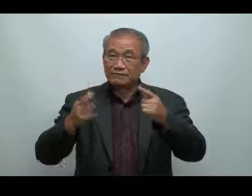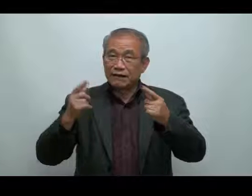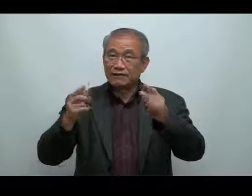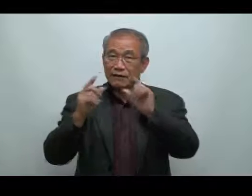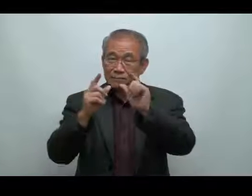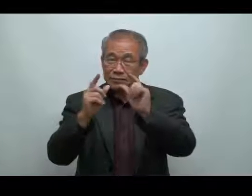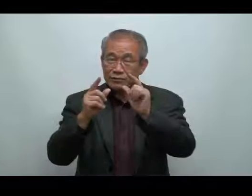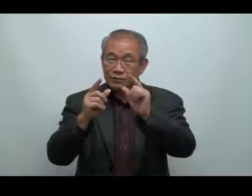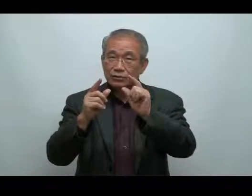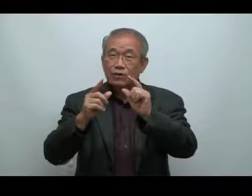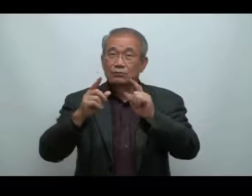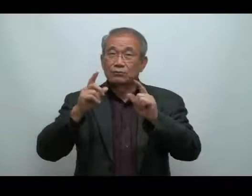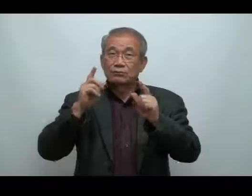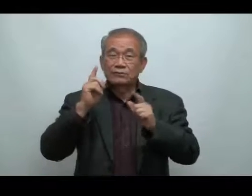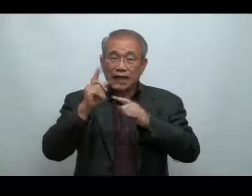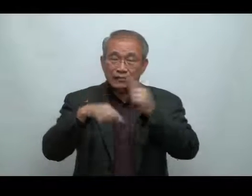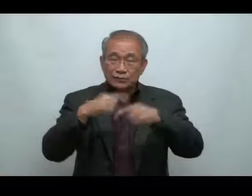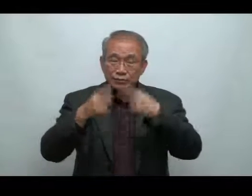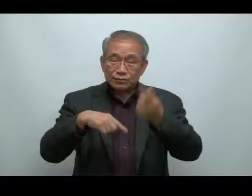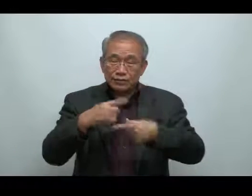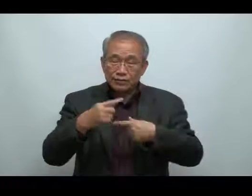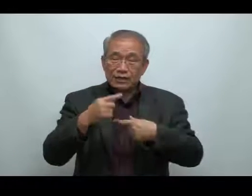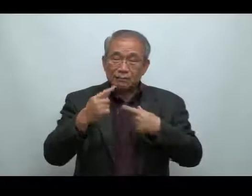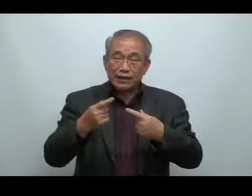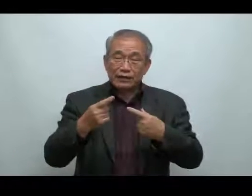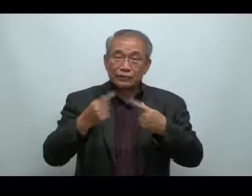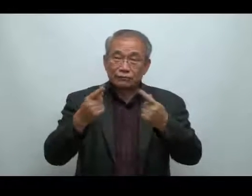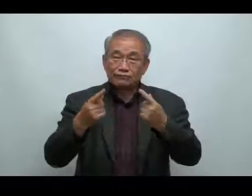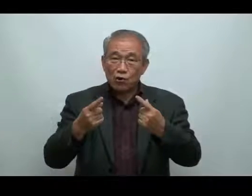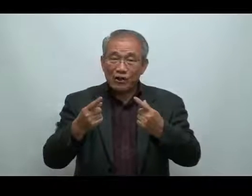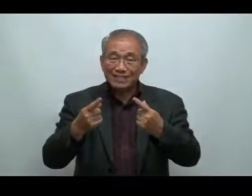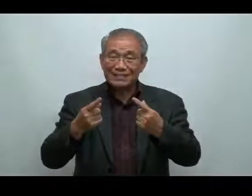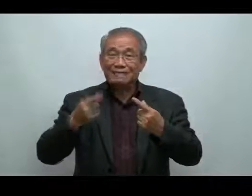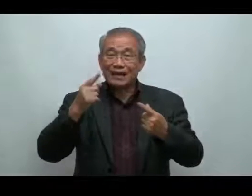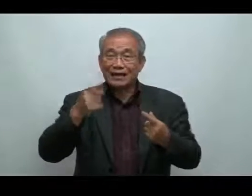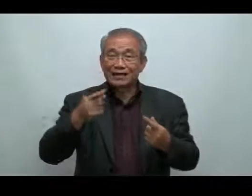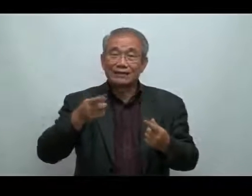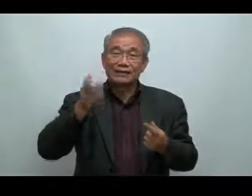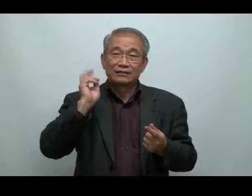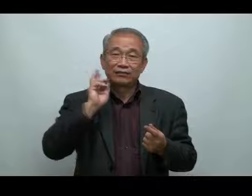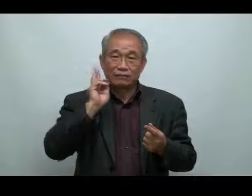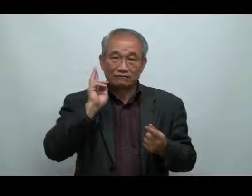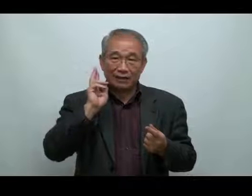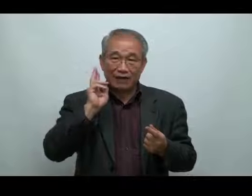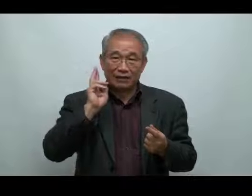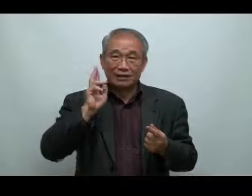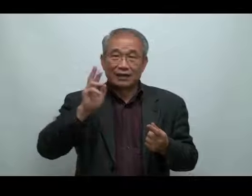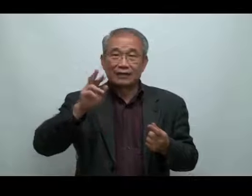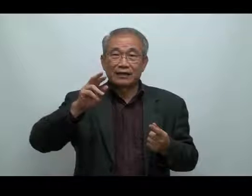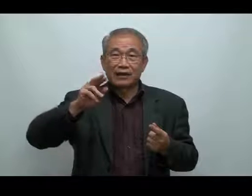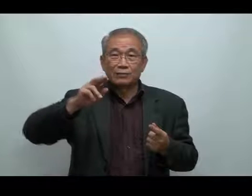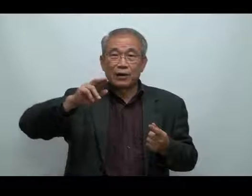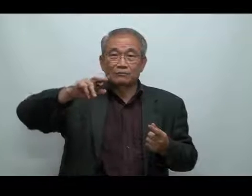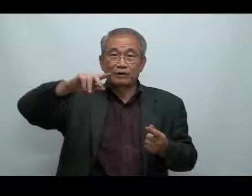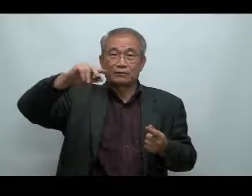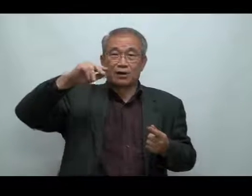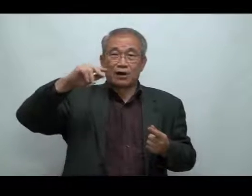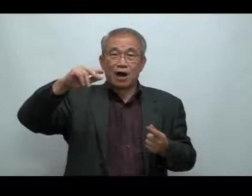vowel combination will naturally place your voice in the soft palate. Anywhere from